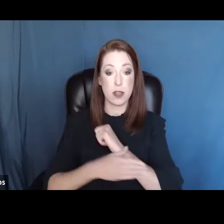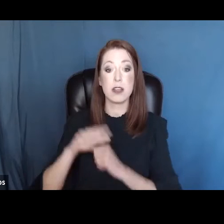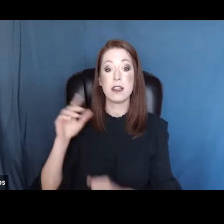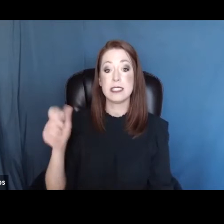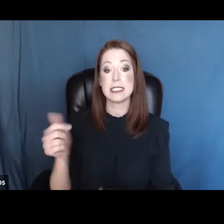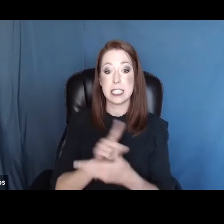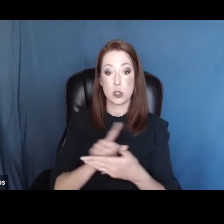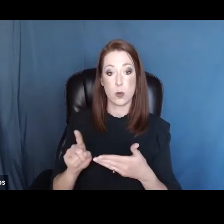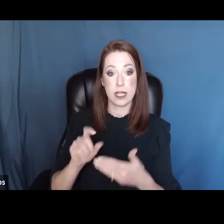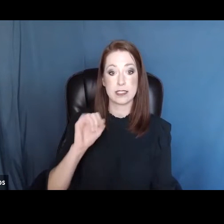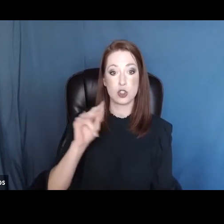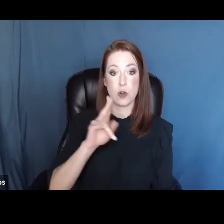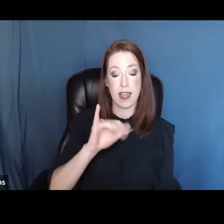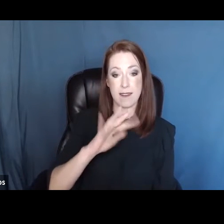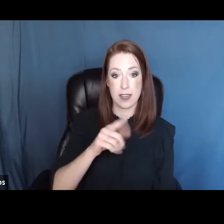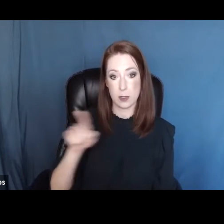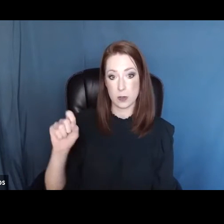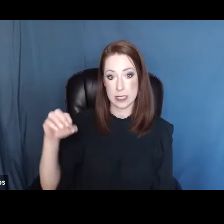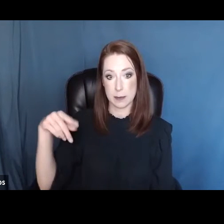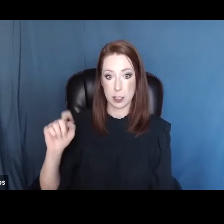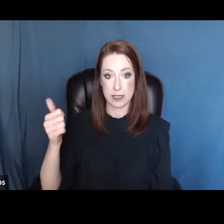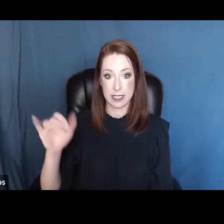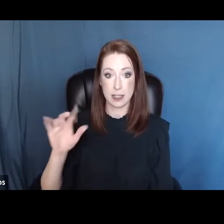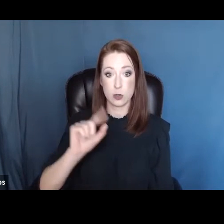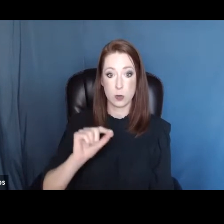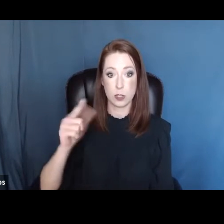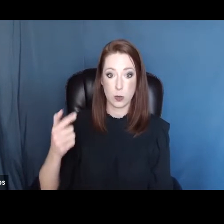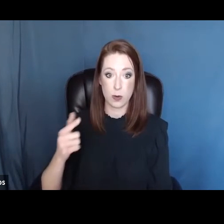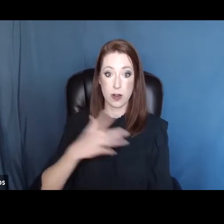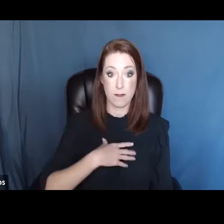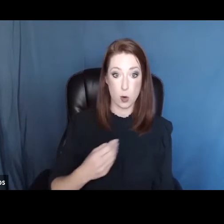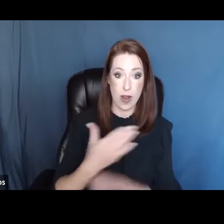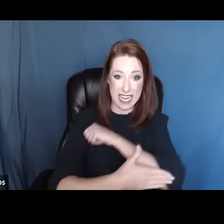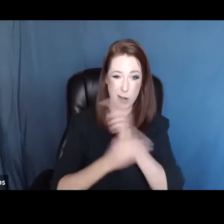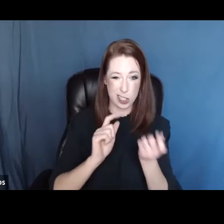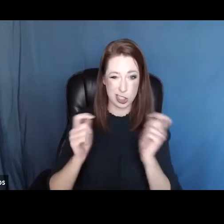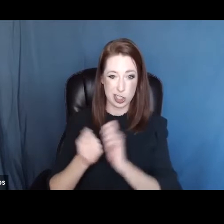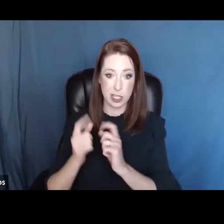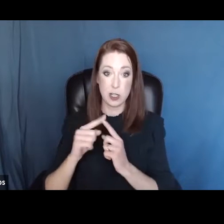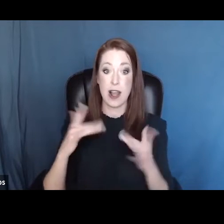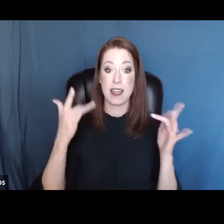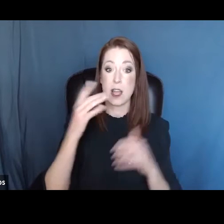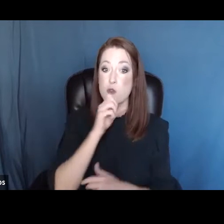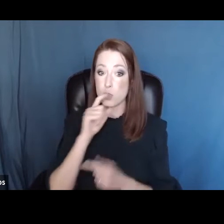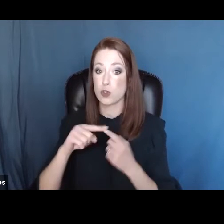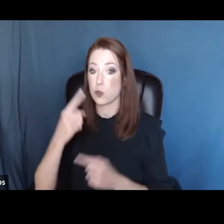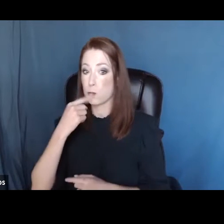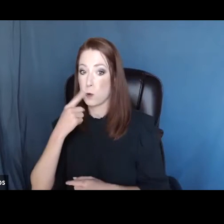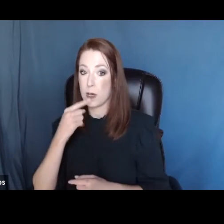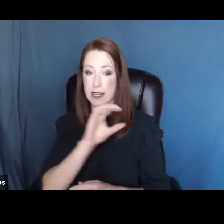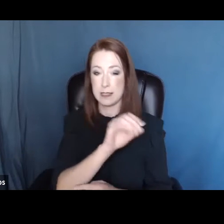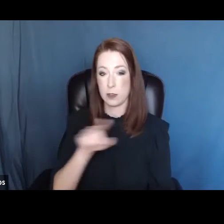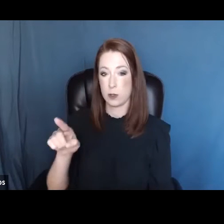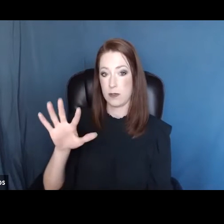to September 19th, 2021. Counties are shaded from white to light orange to red on a scale from 0 to